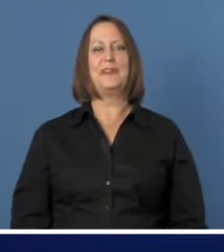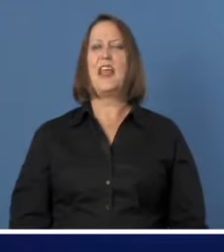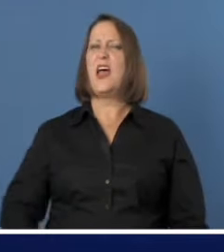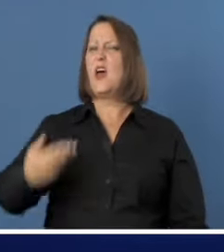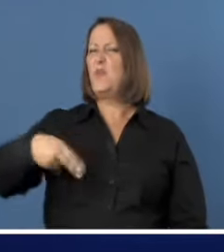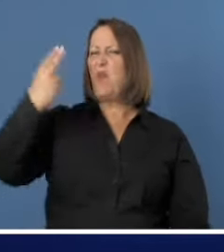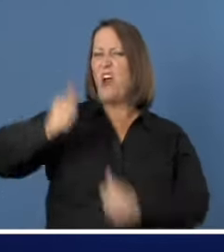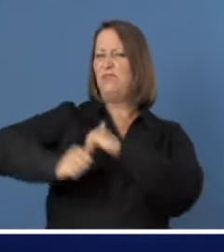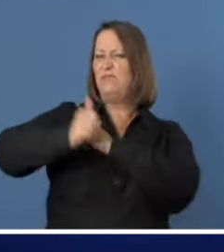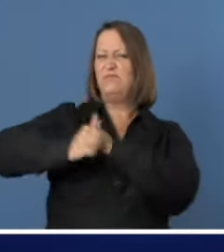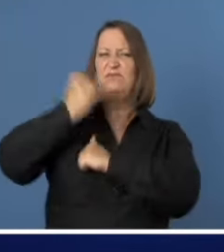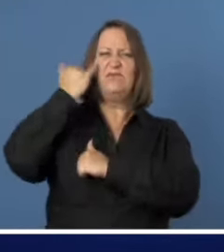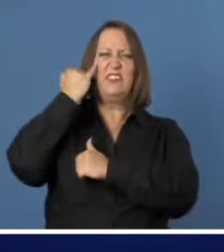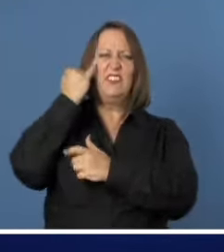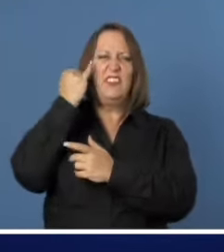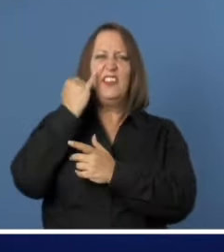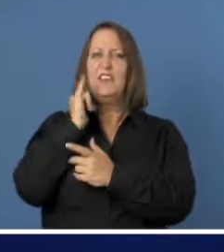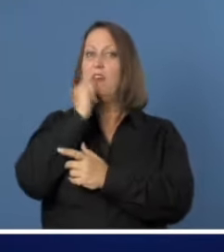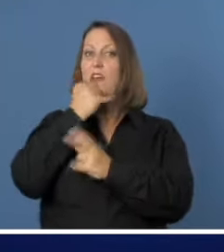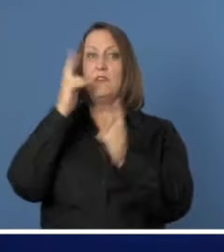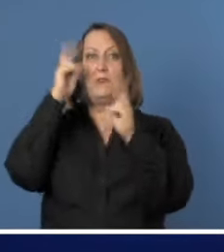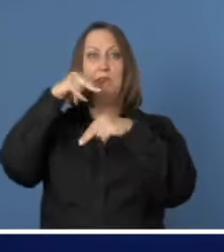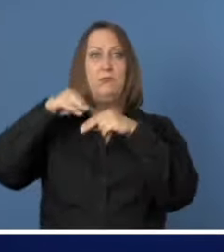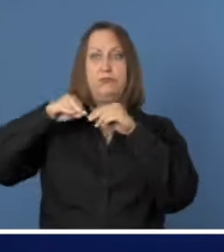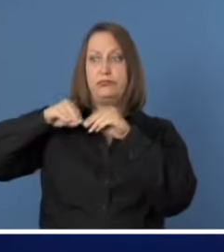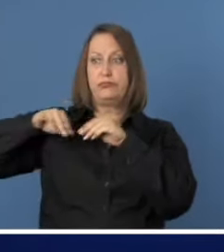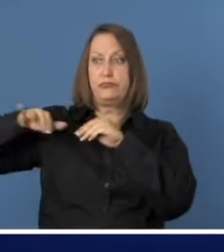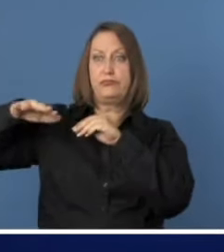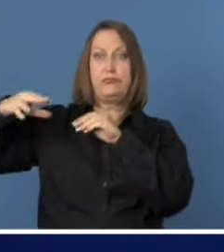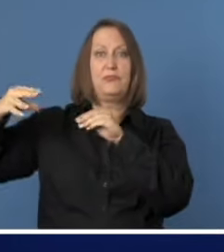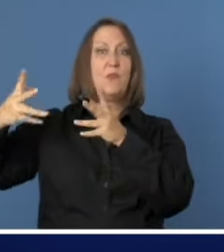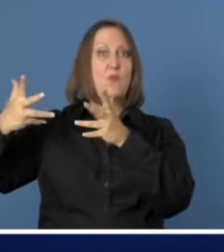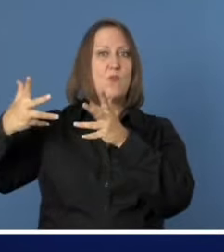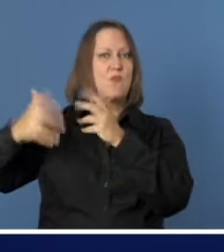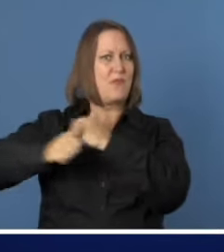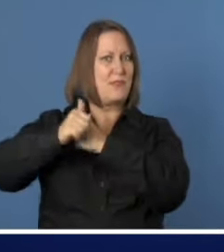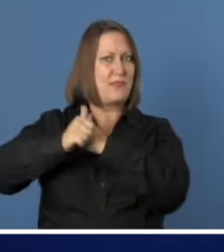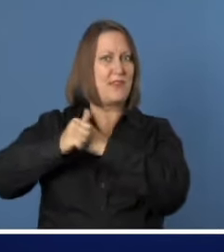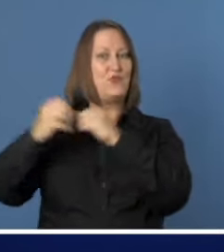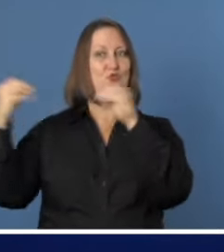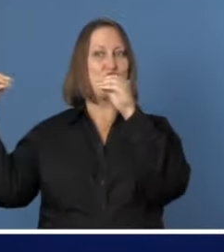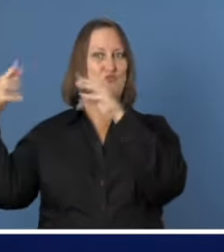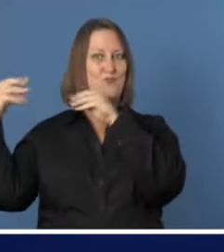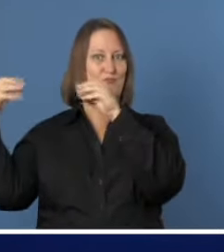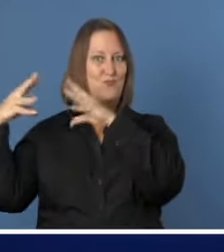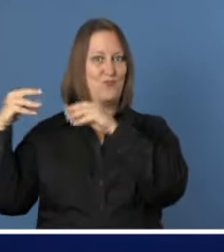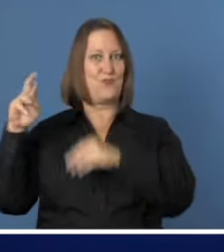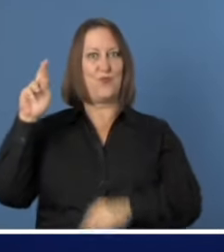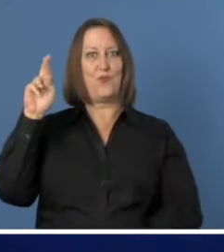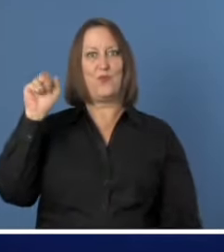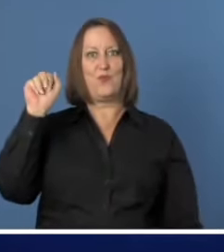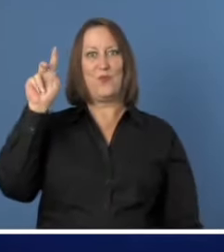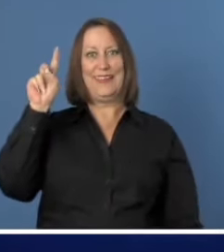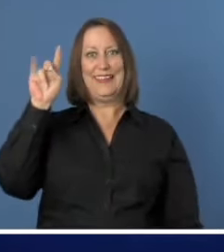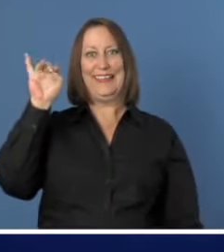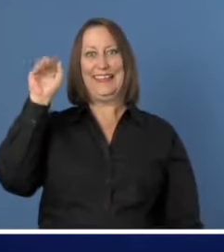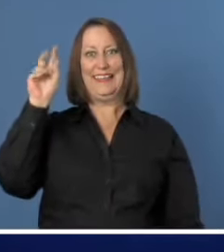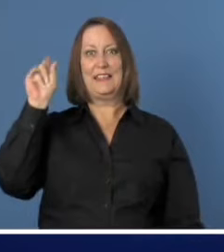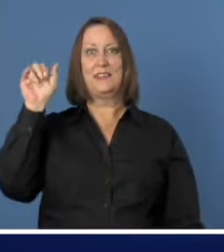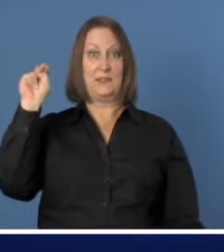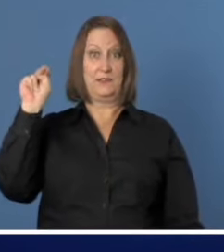The potential danger from an accident at a nuclear power plant is exposure to radiation. This exposure